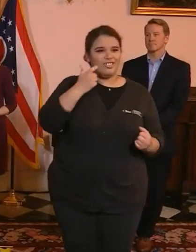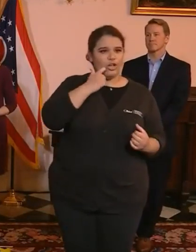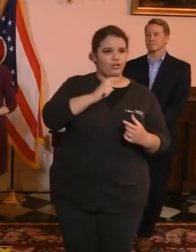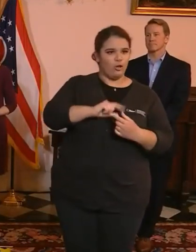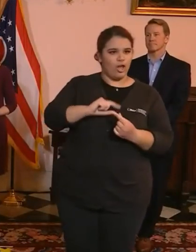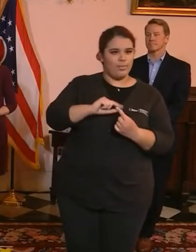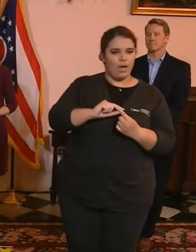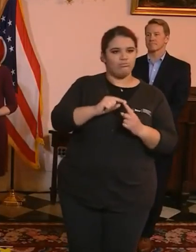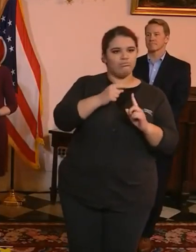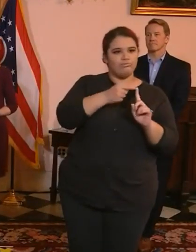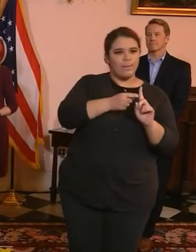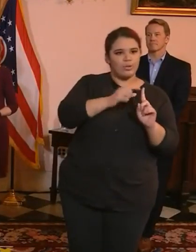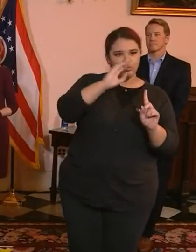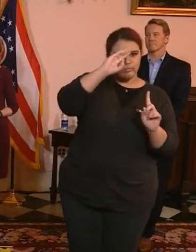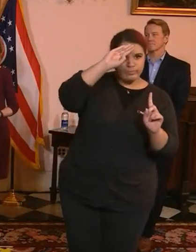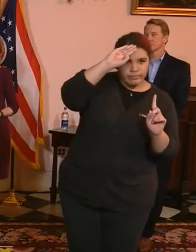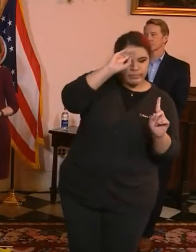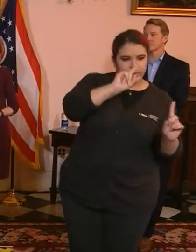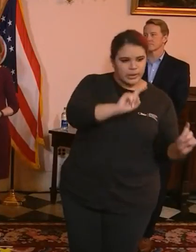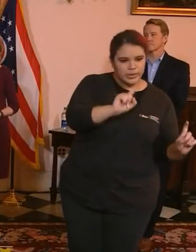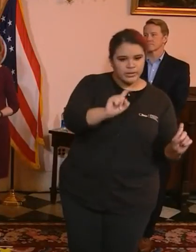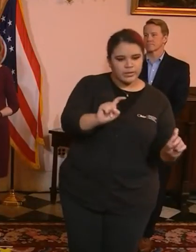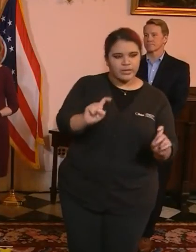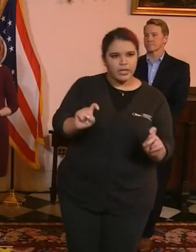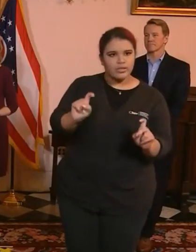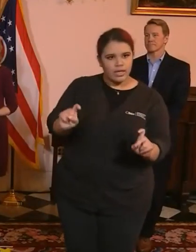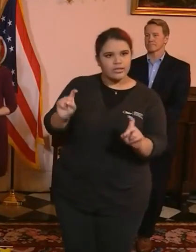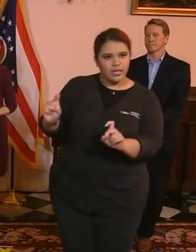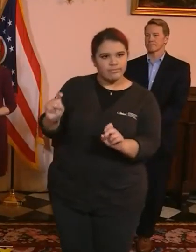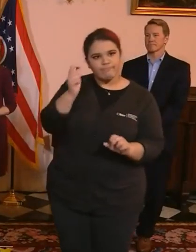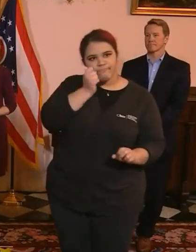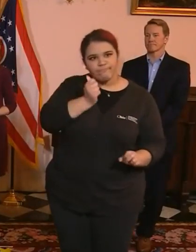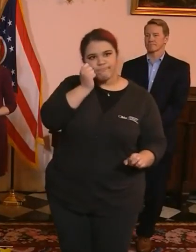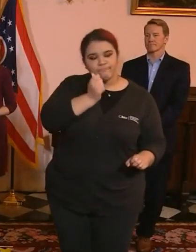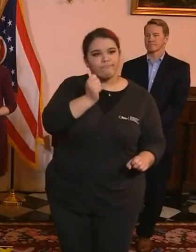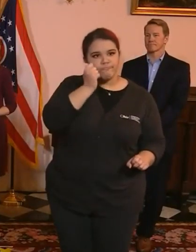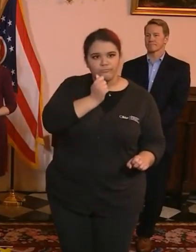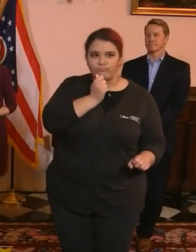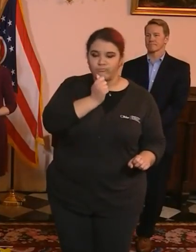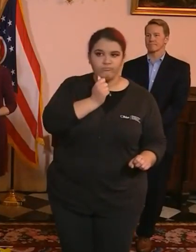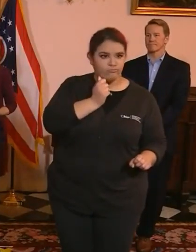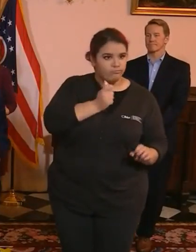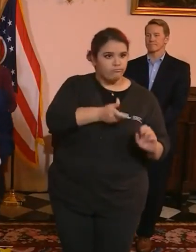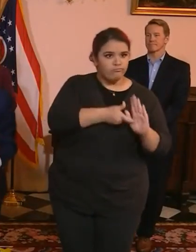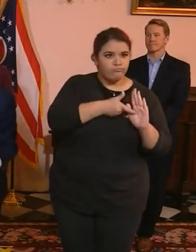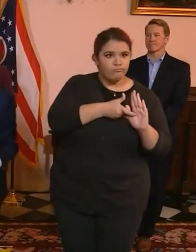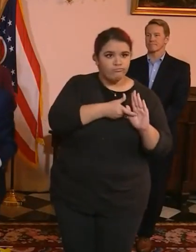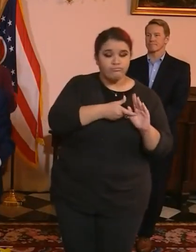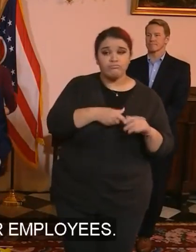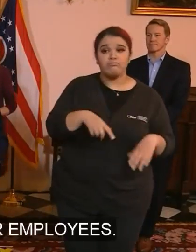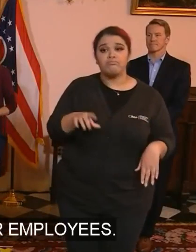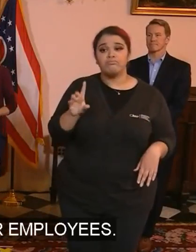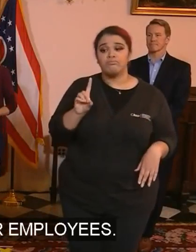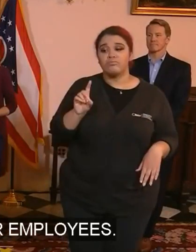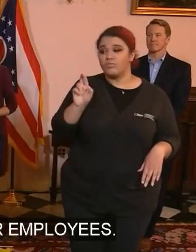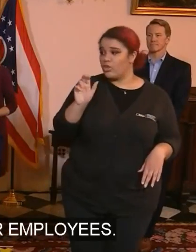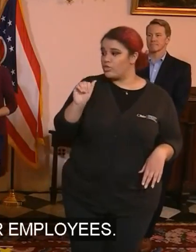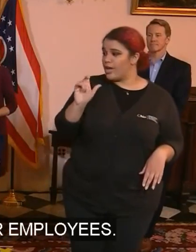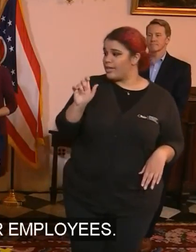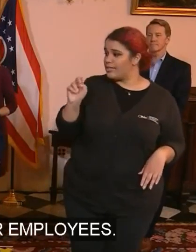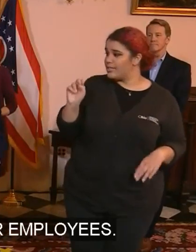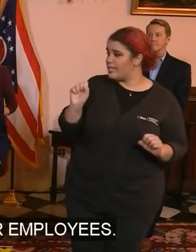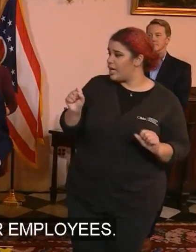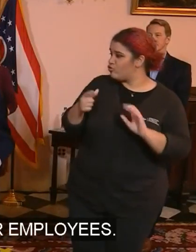retail, take temperatures of your employees. So we're taking it one step at a time. Dr. Acton can hold this up, or I'll hold this